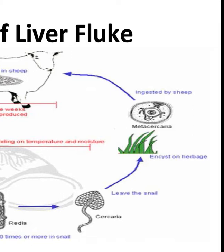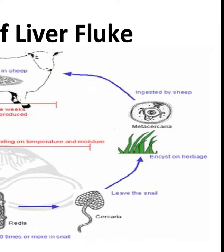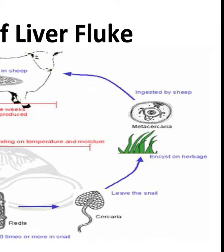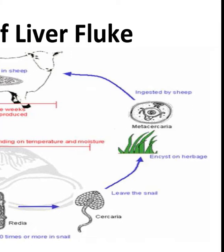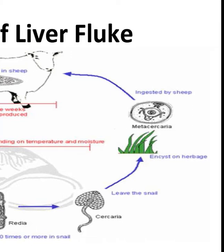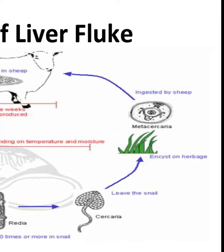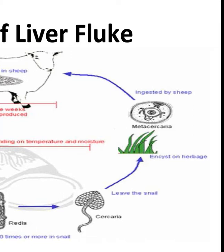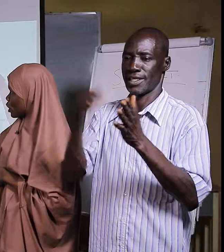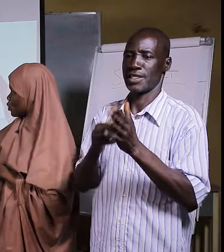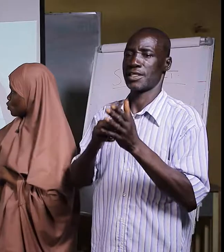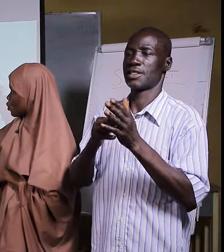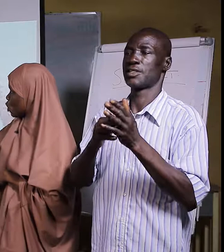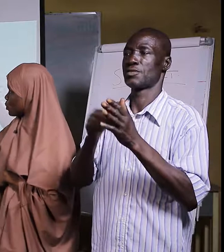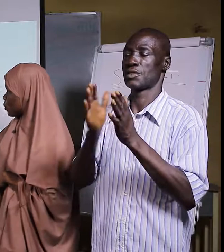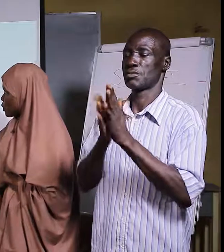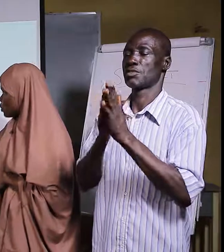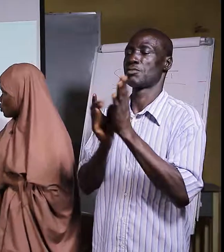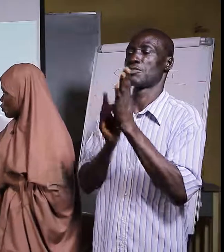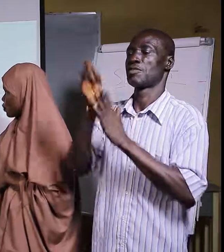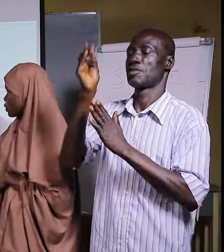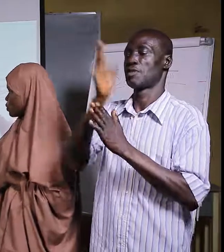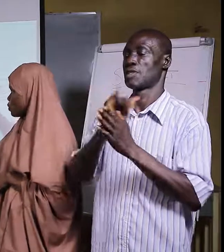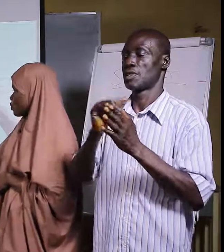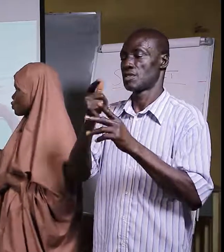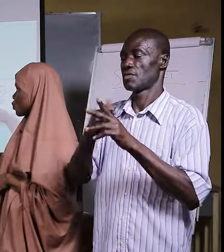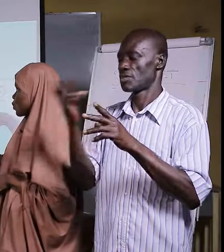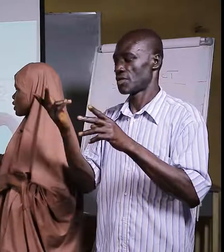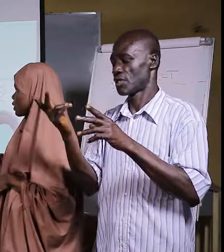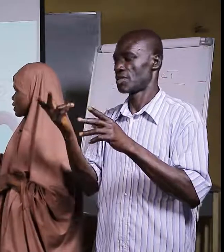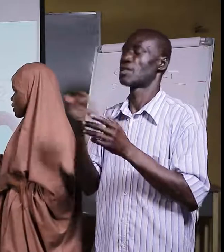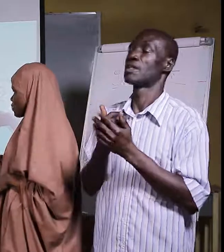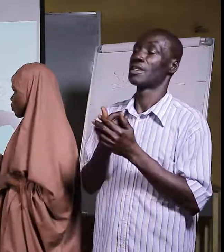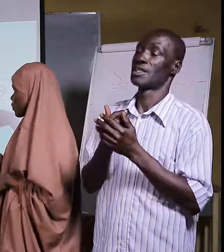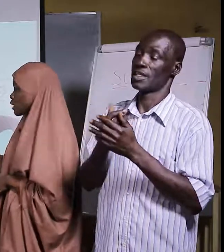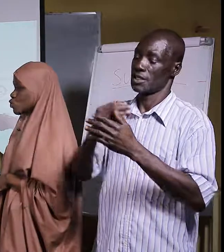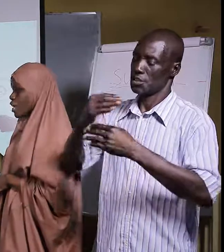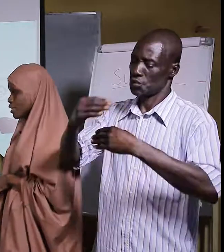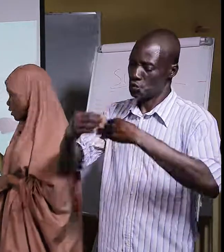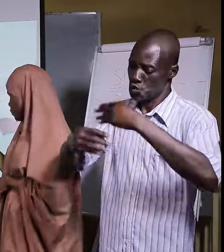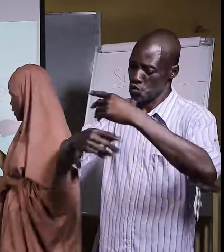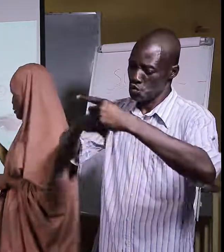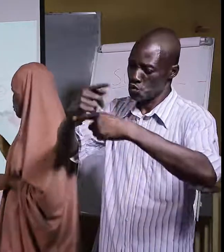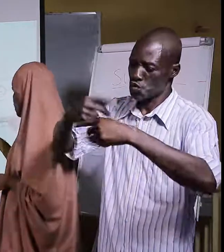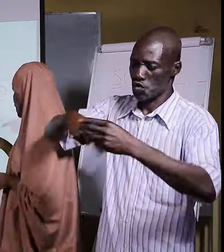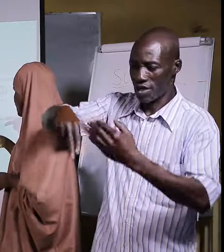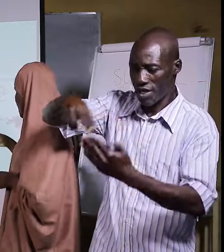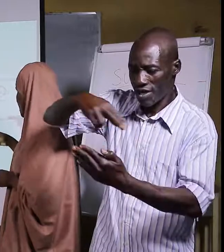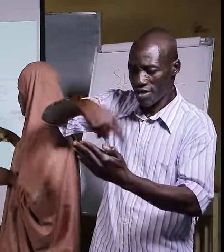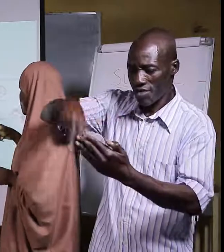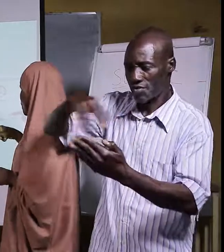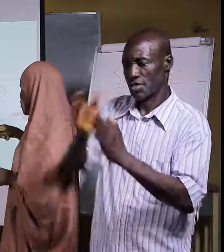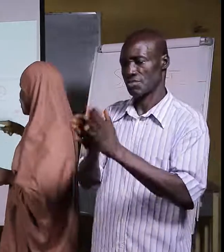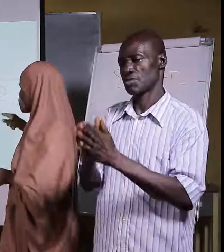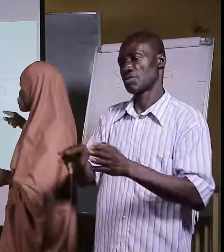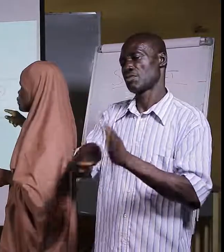molt and what and develop. It will become the mericidium, from mericidium to spory, cyst, from there to radia. Then from the radia,